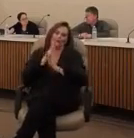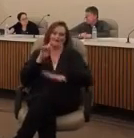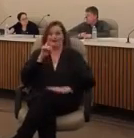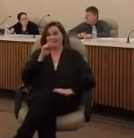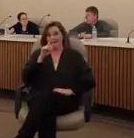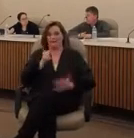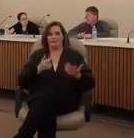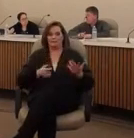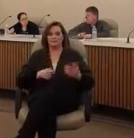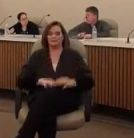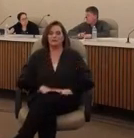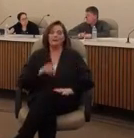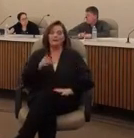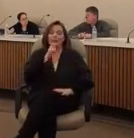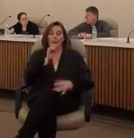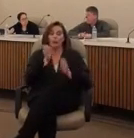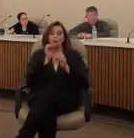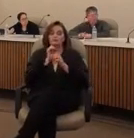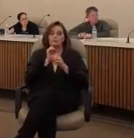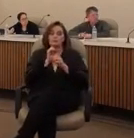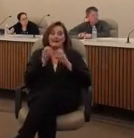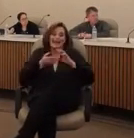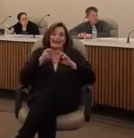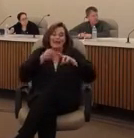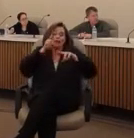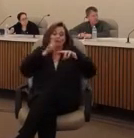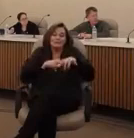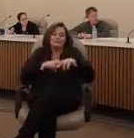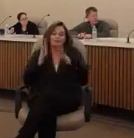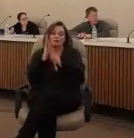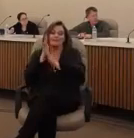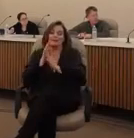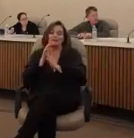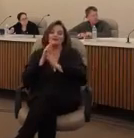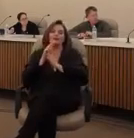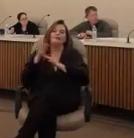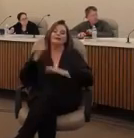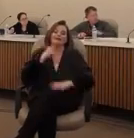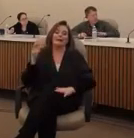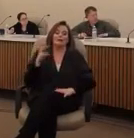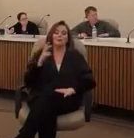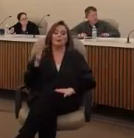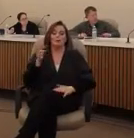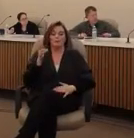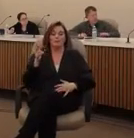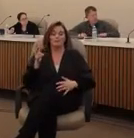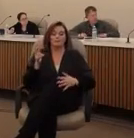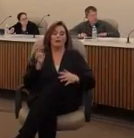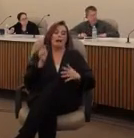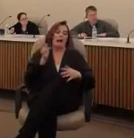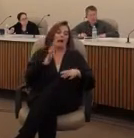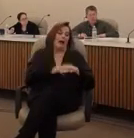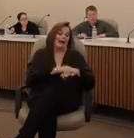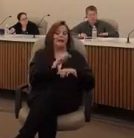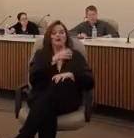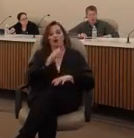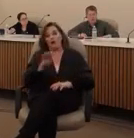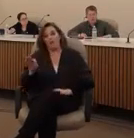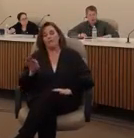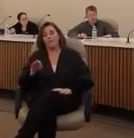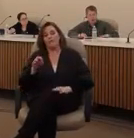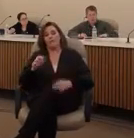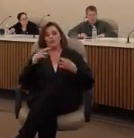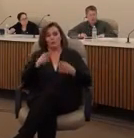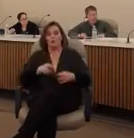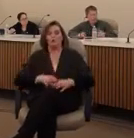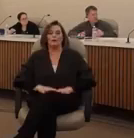station convenience stores don't produce traffic. They really just take you on and off the road. Well, I guess so just traffic just means in addition to what's normally